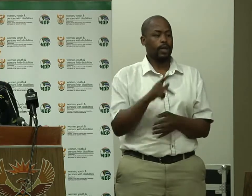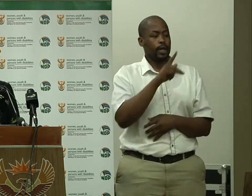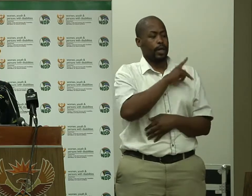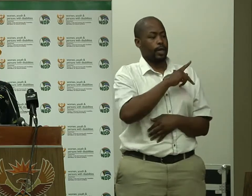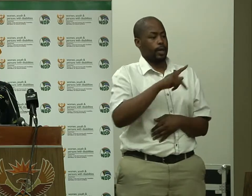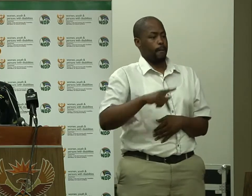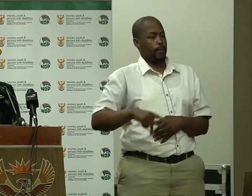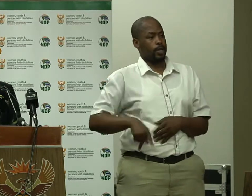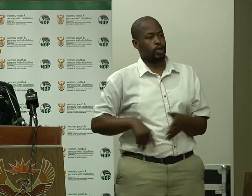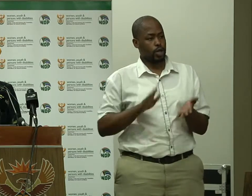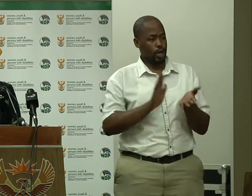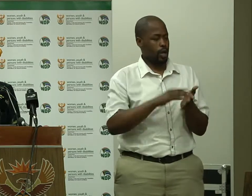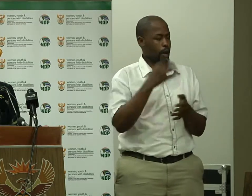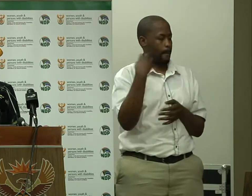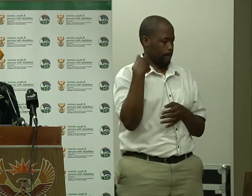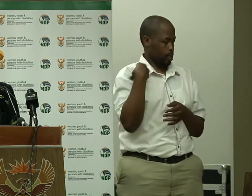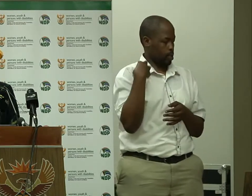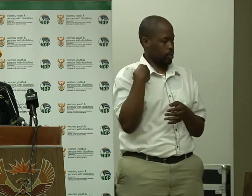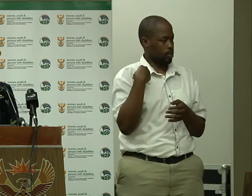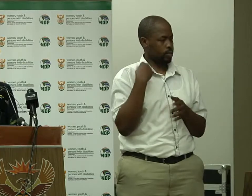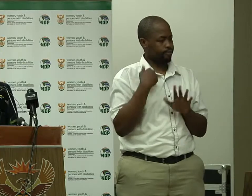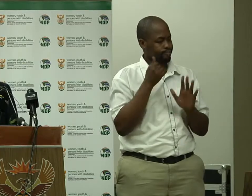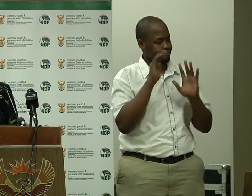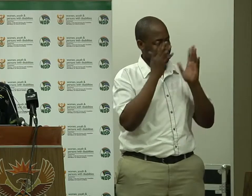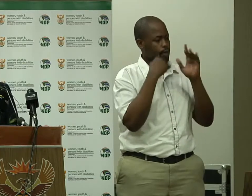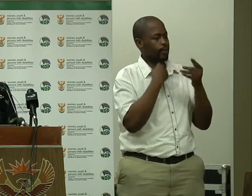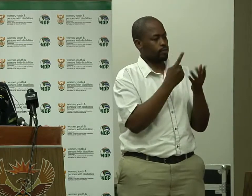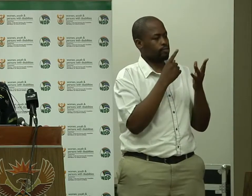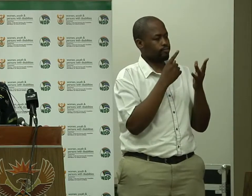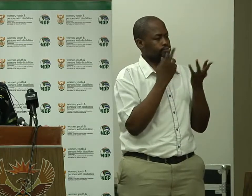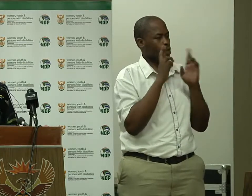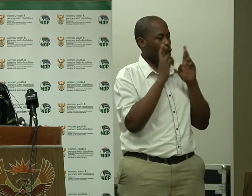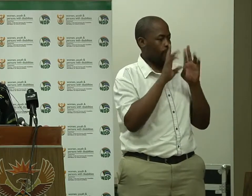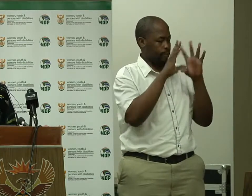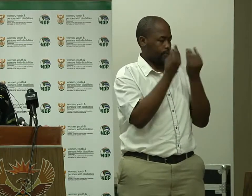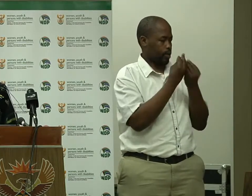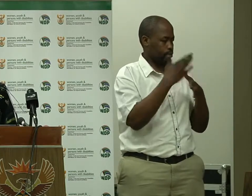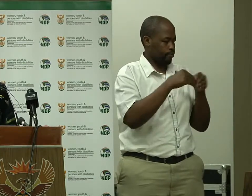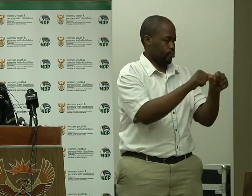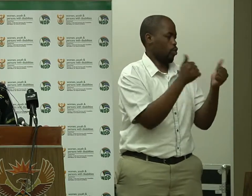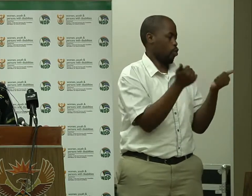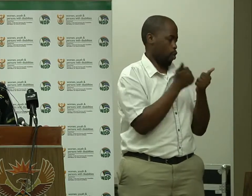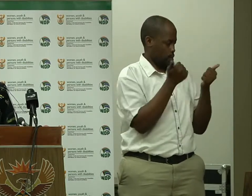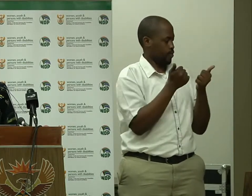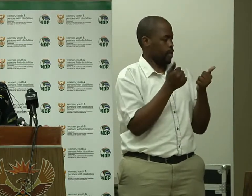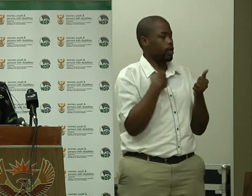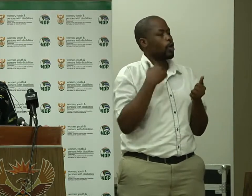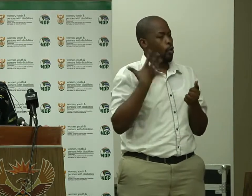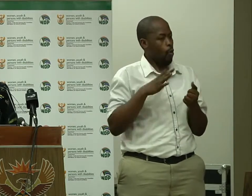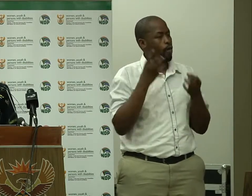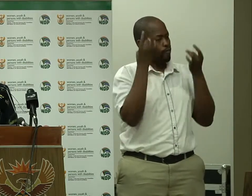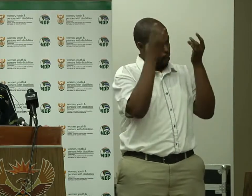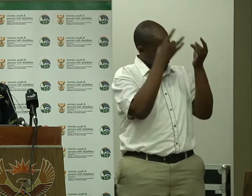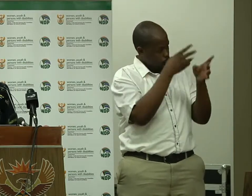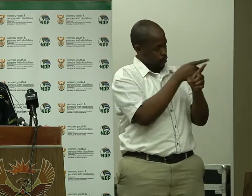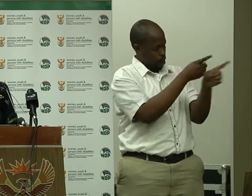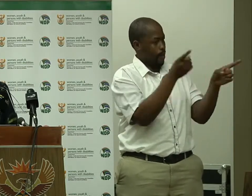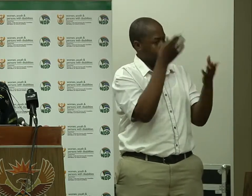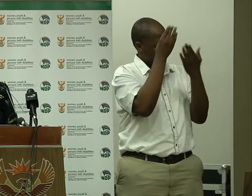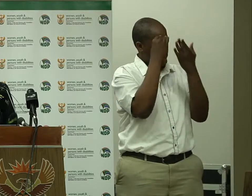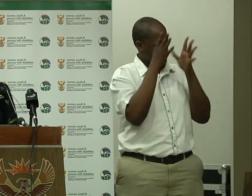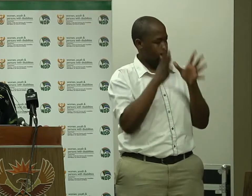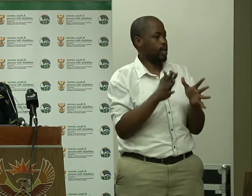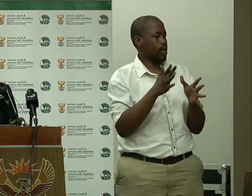of Basic Education have wished them well, and we also want to really wish all our children